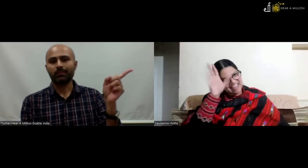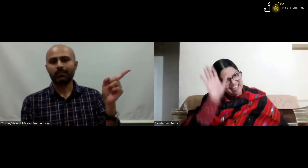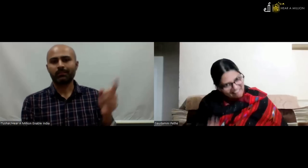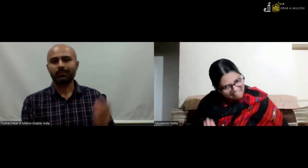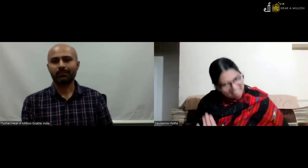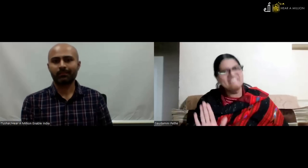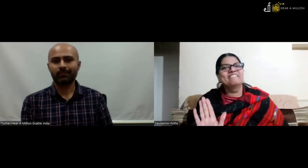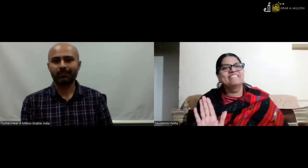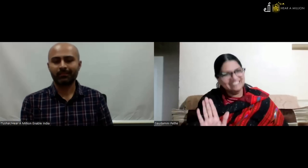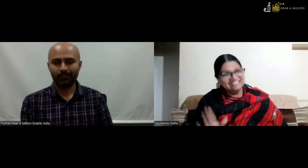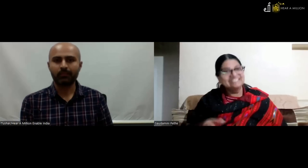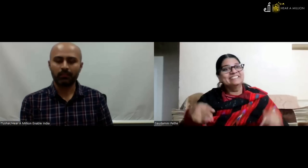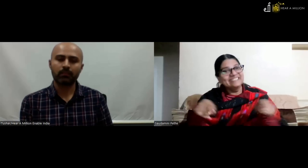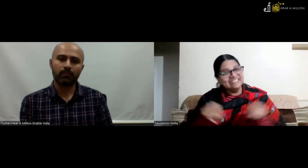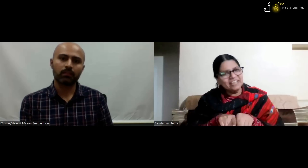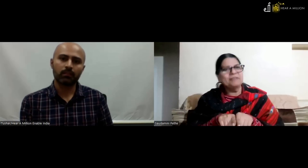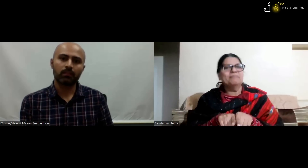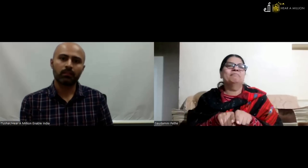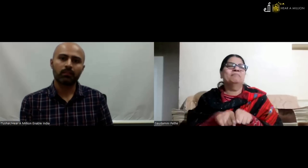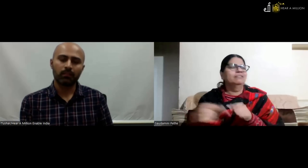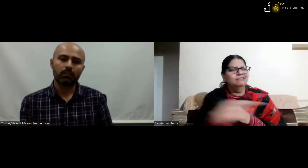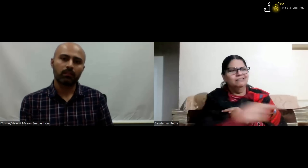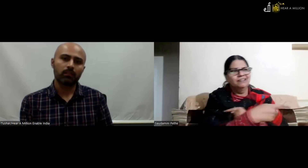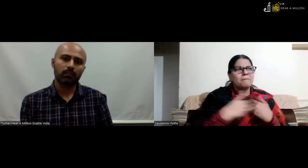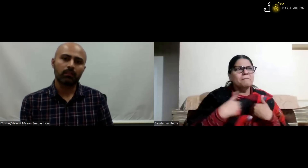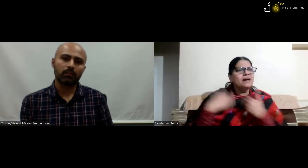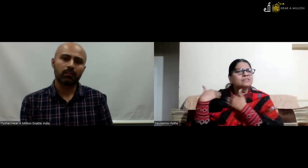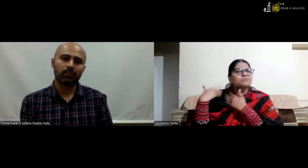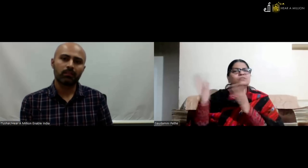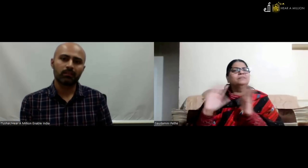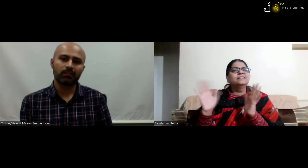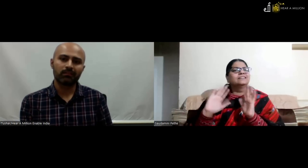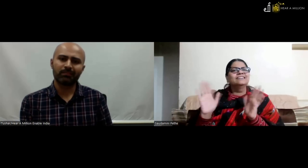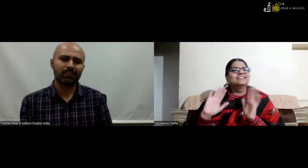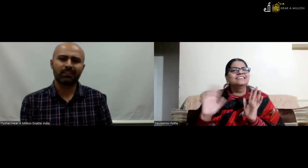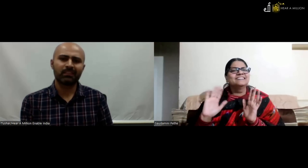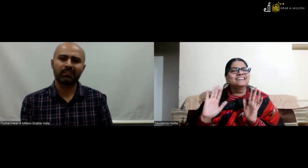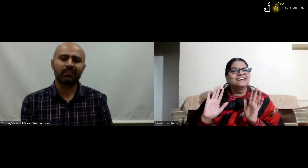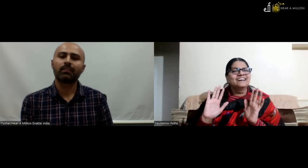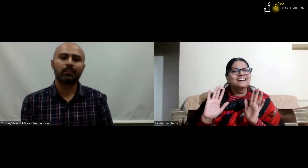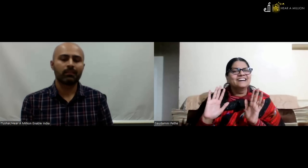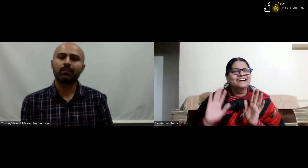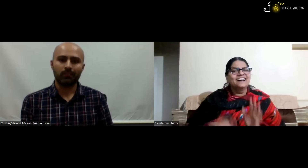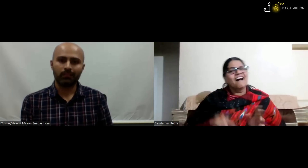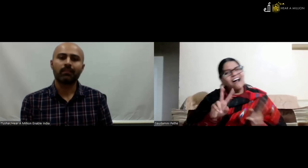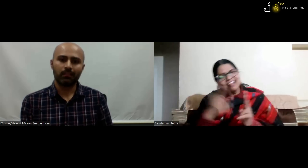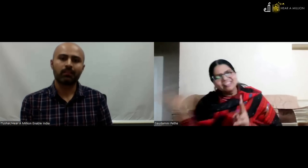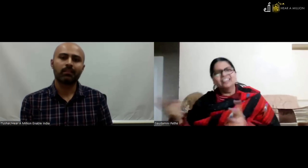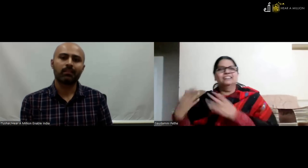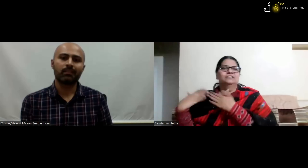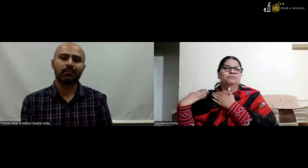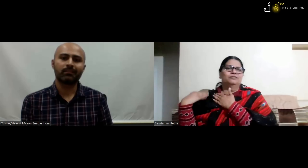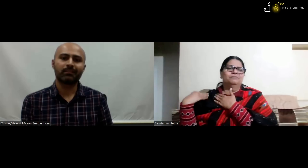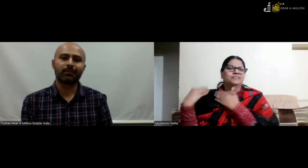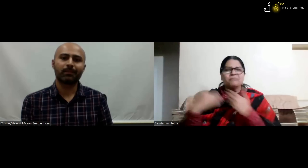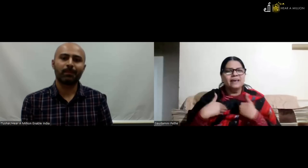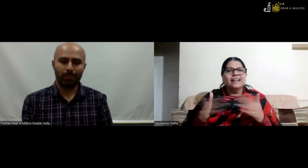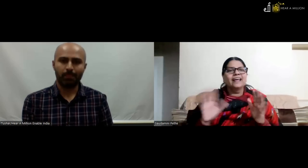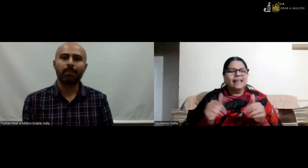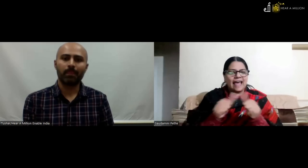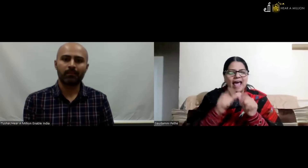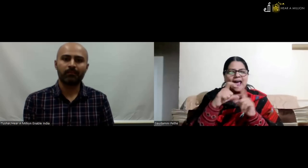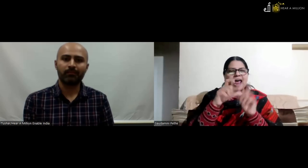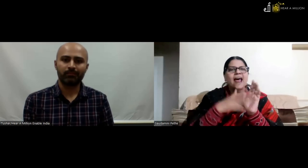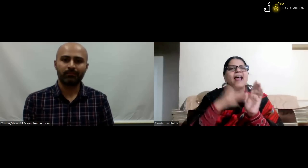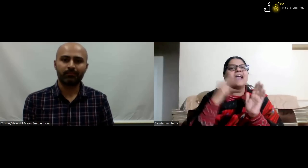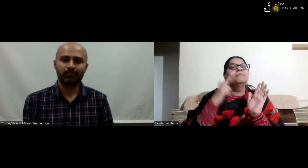example, if you are filing the PIL for the Indian Sign Language, making it an official language, so that's not citizens'